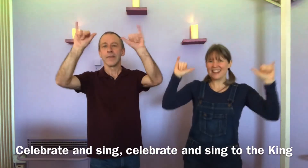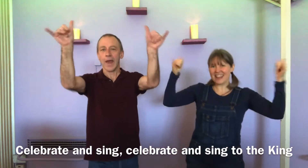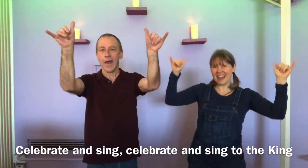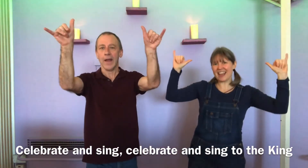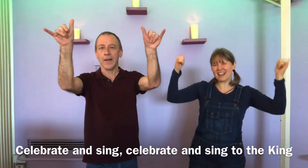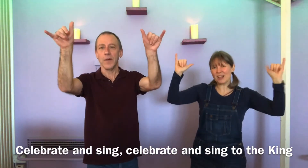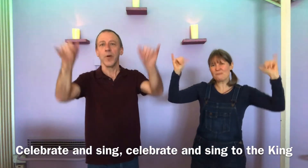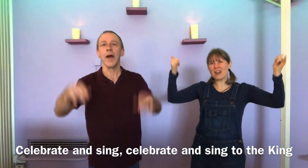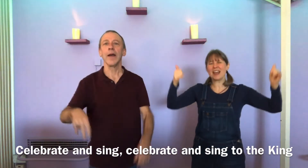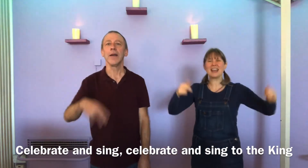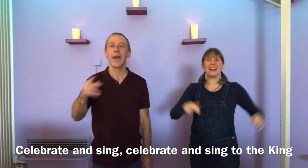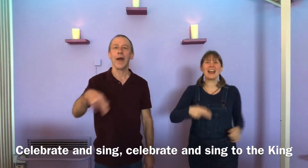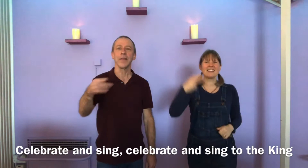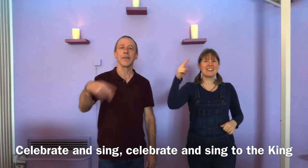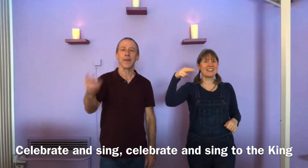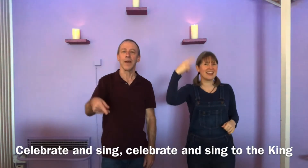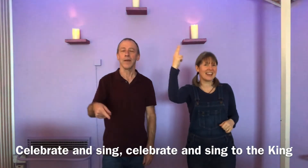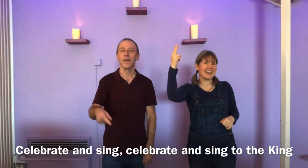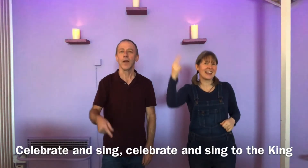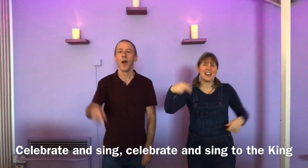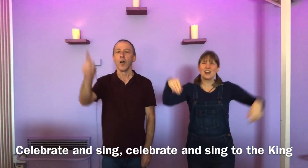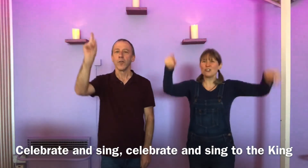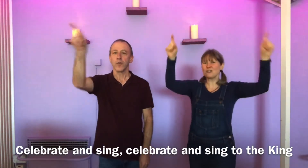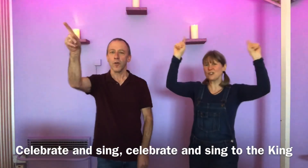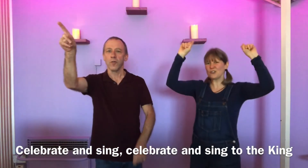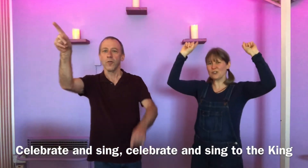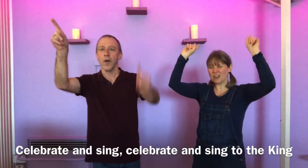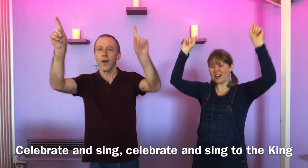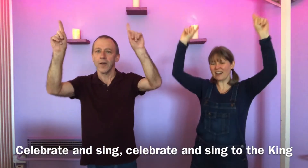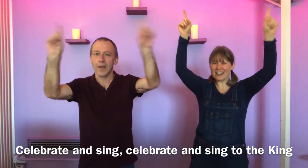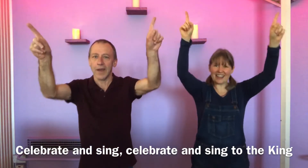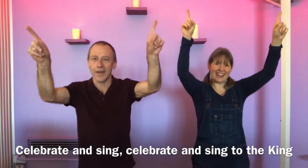Celebrate and sing To the King